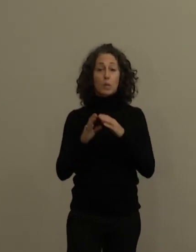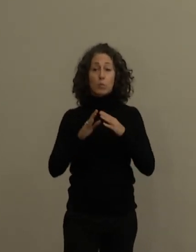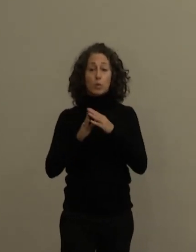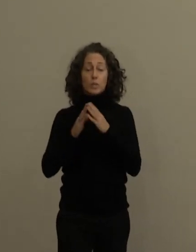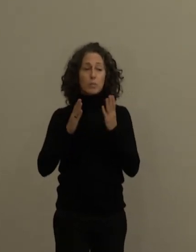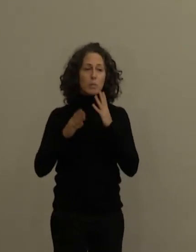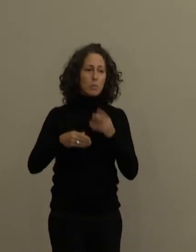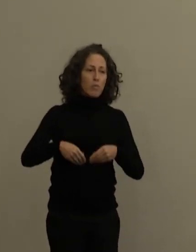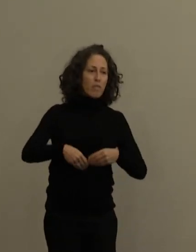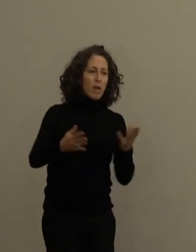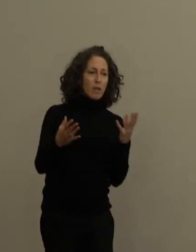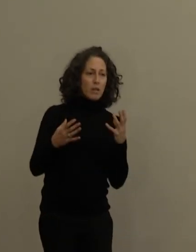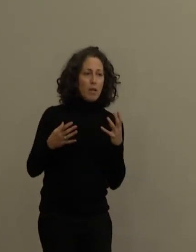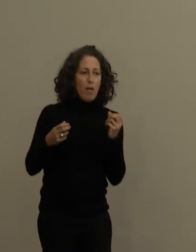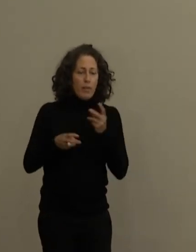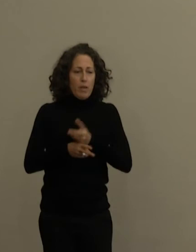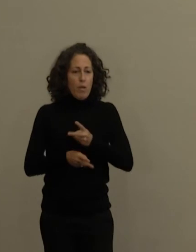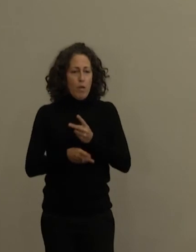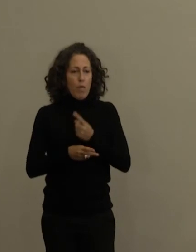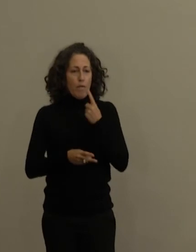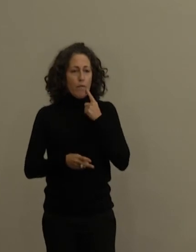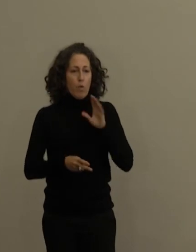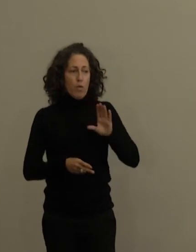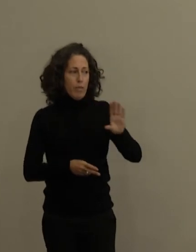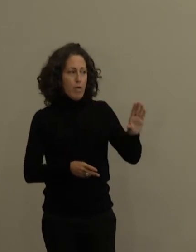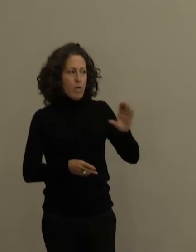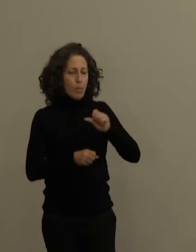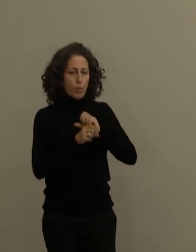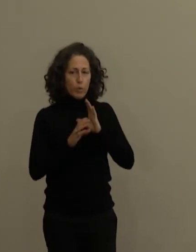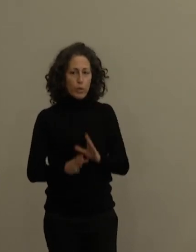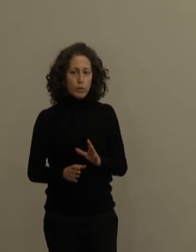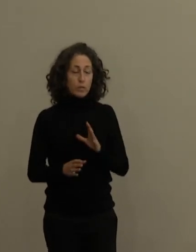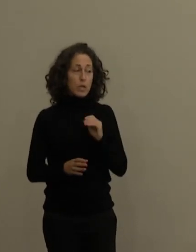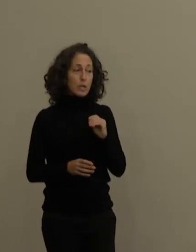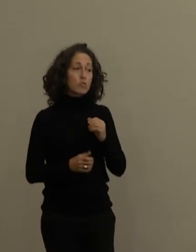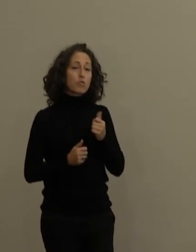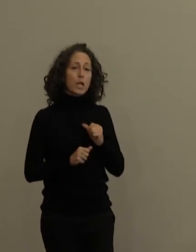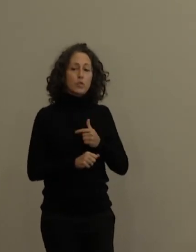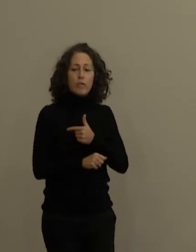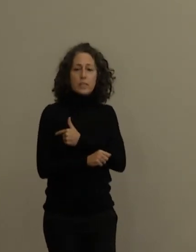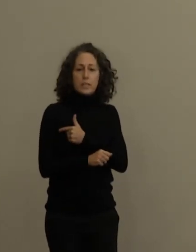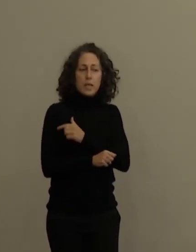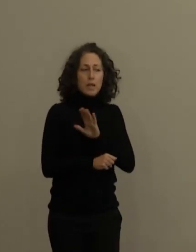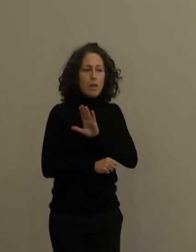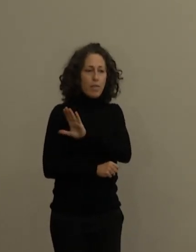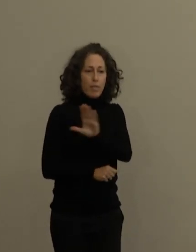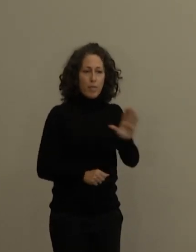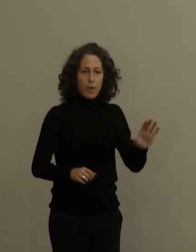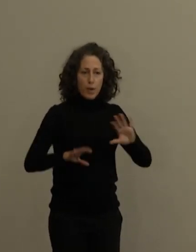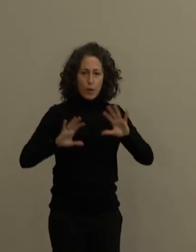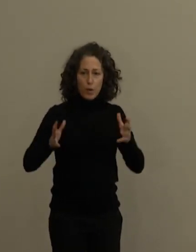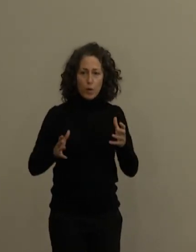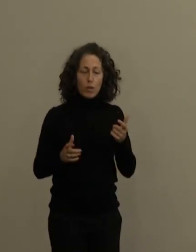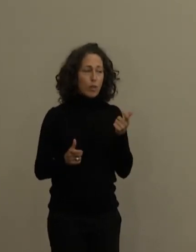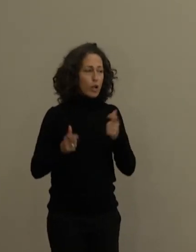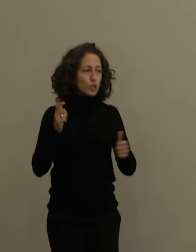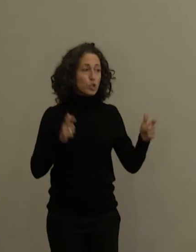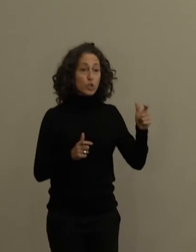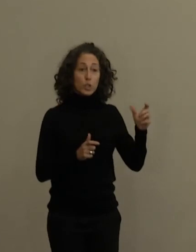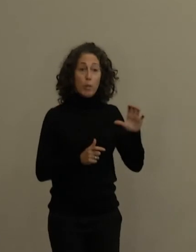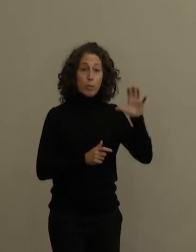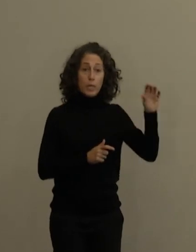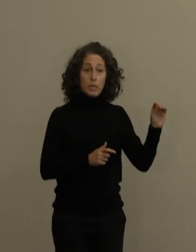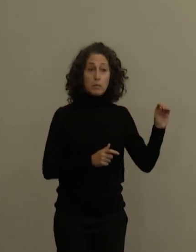services, and try to work with them in order to vaccinate their worker population, especially larger employers. This would be very